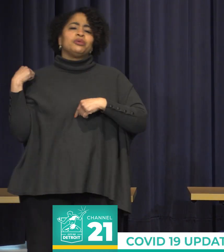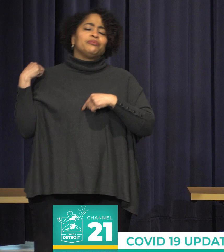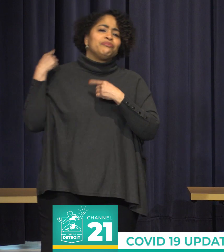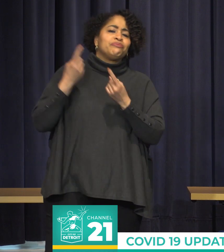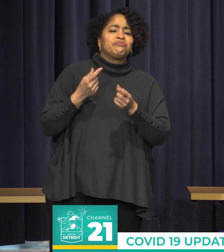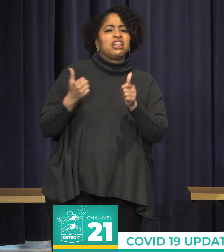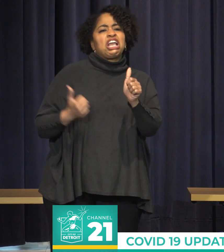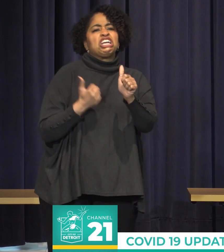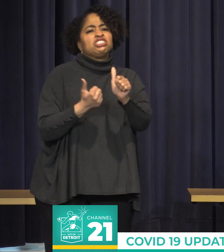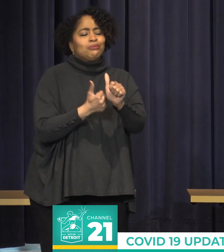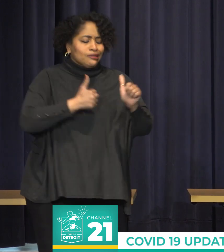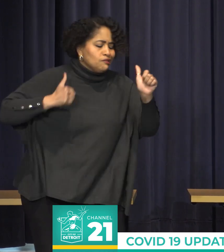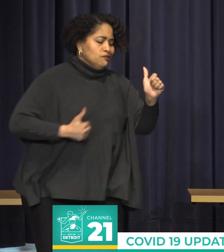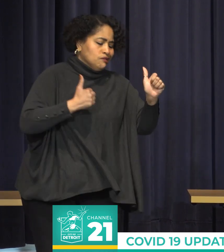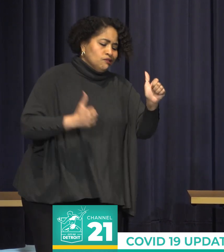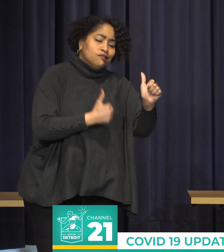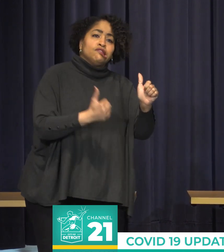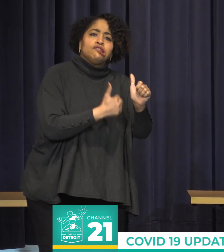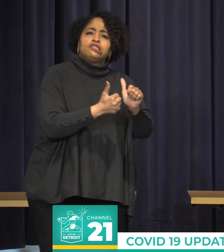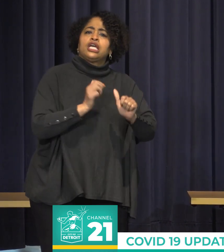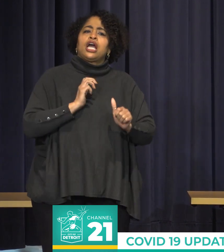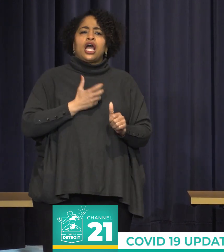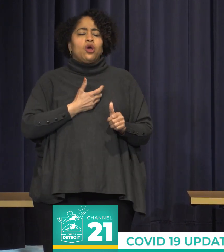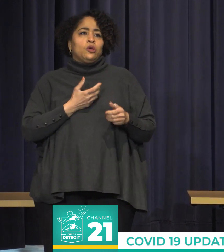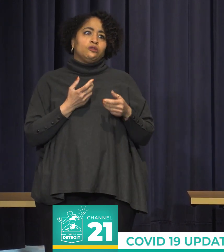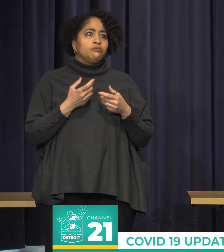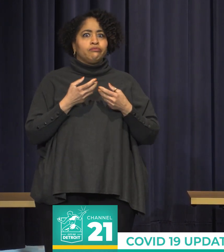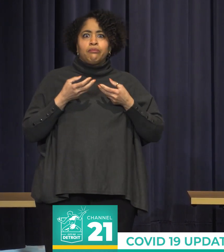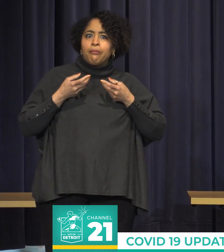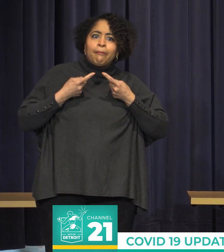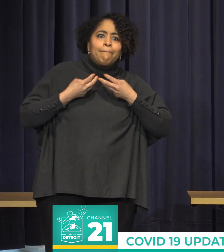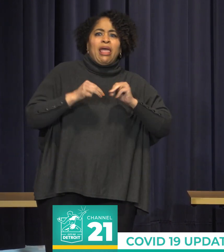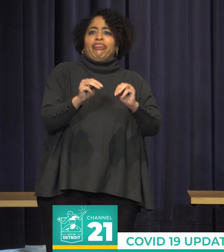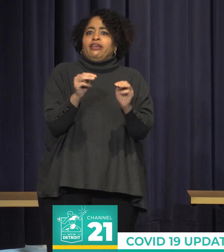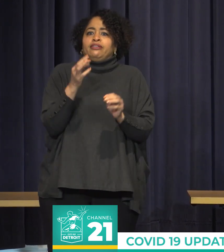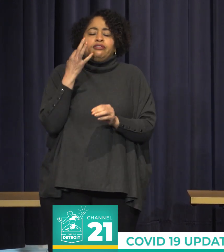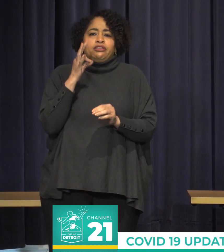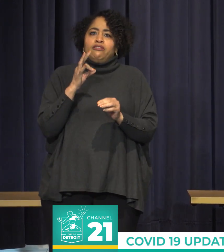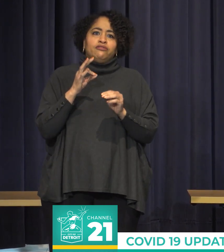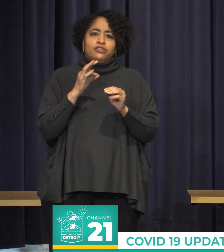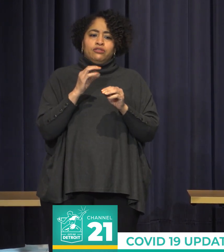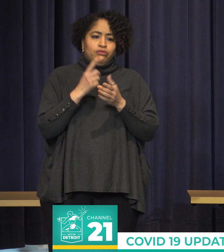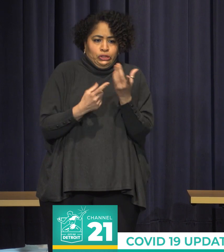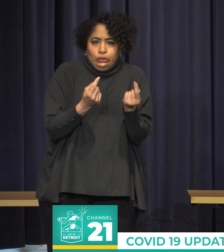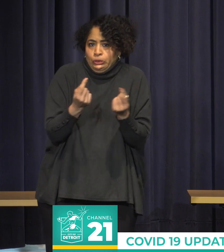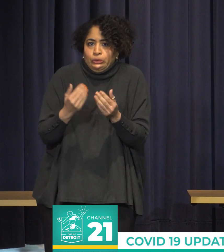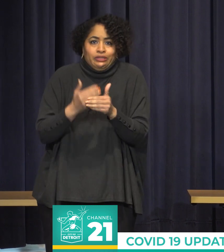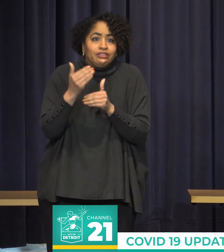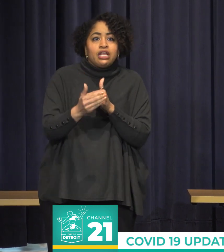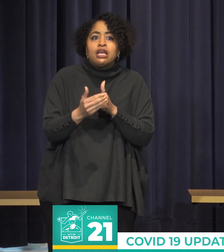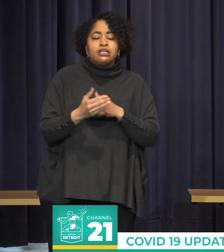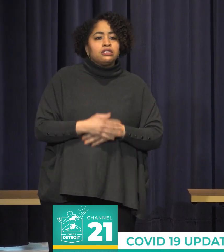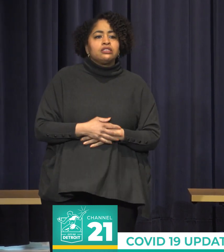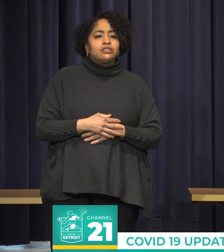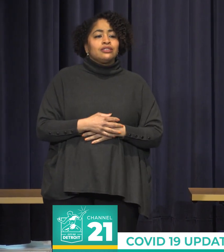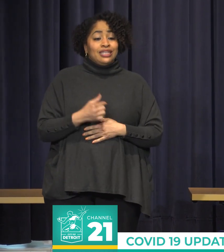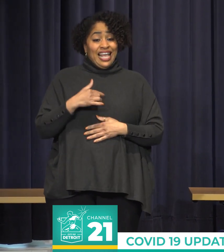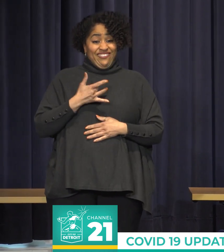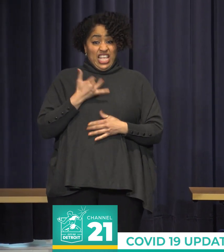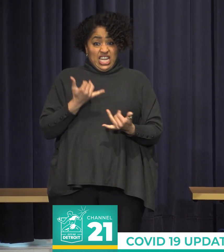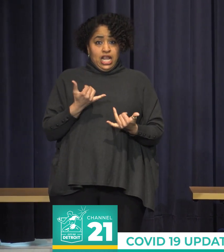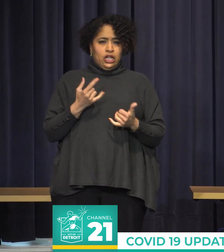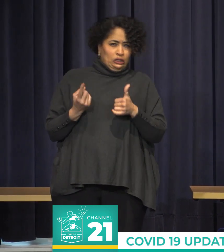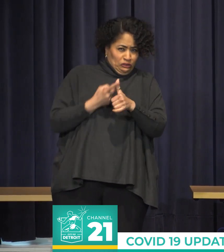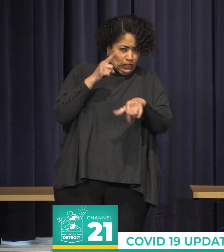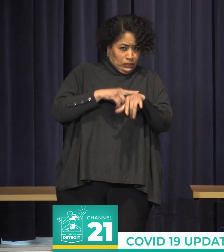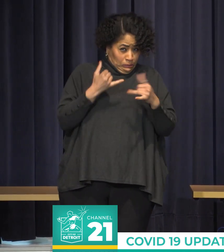and chasing strategies, and I feel like today for the first time we are really starting to get ahead of some of